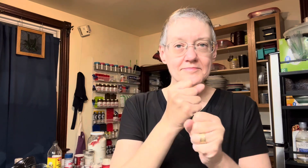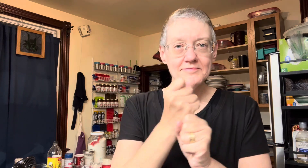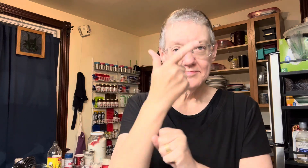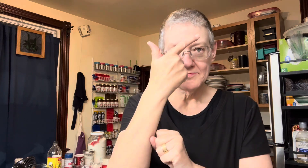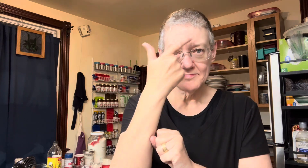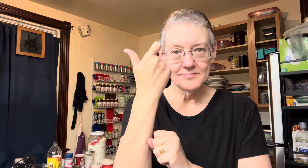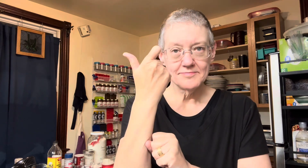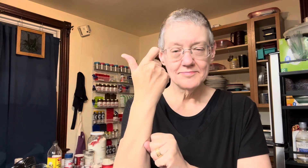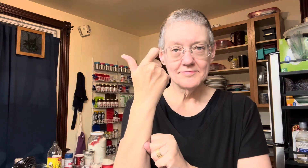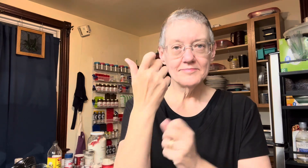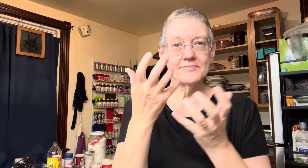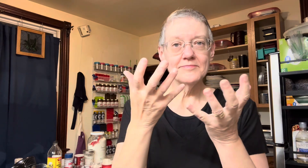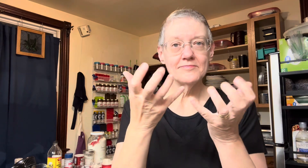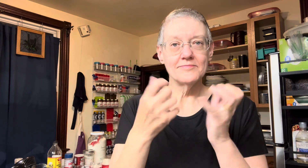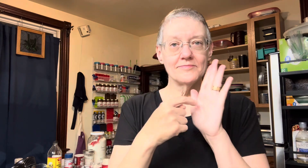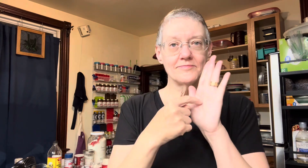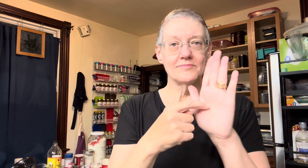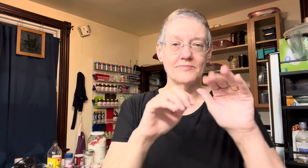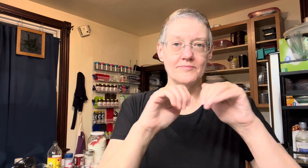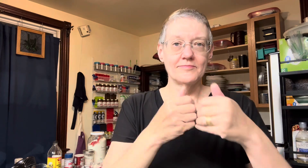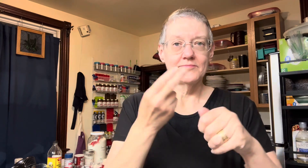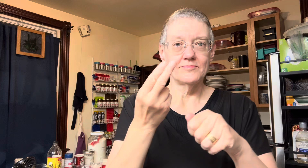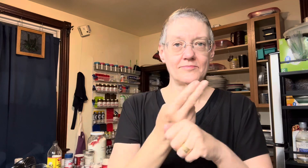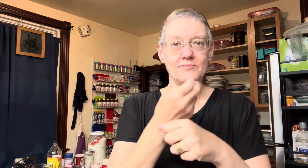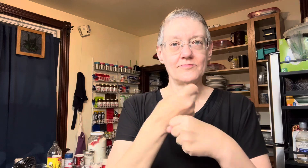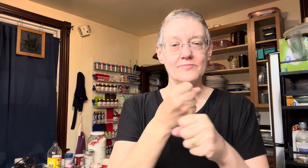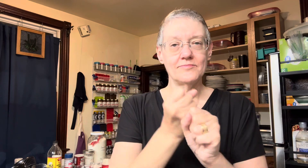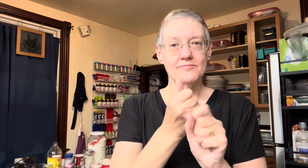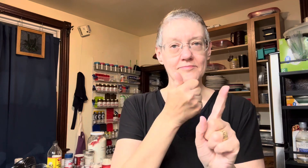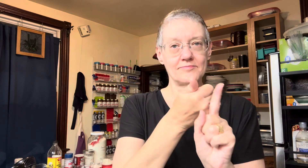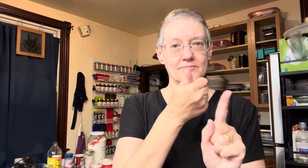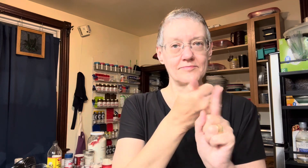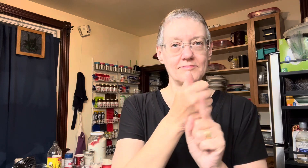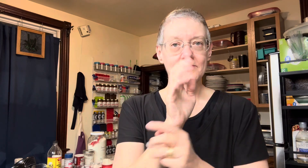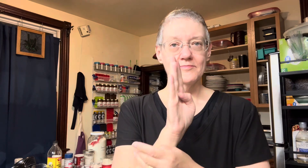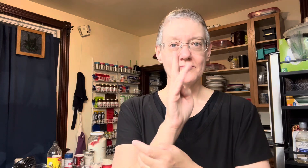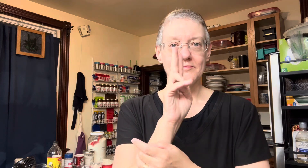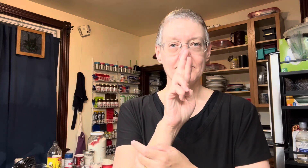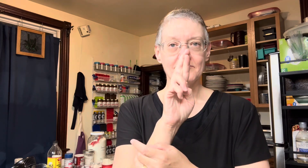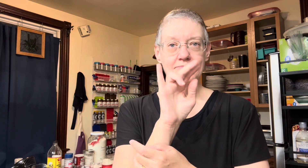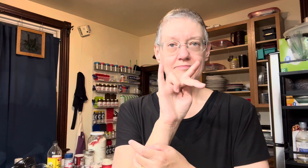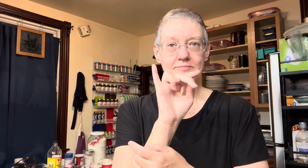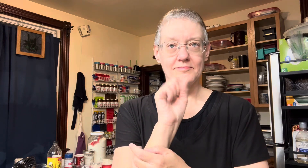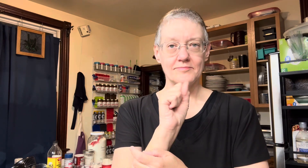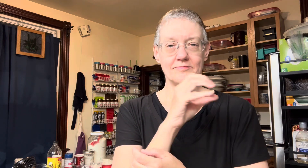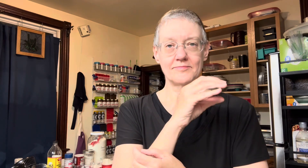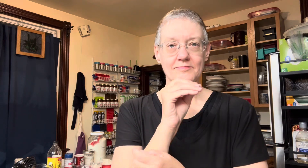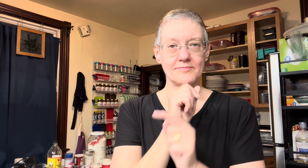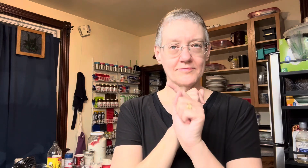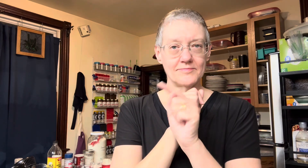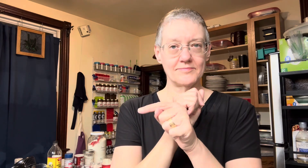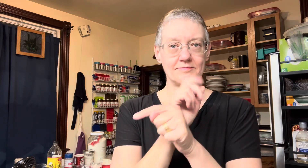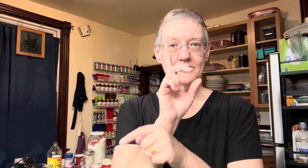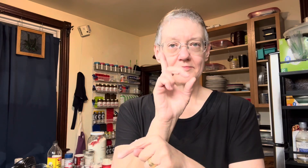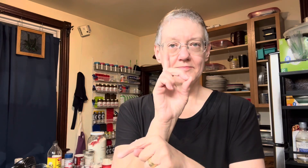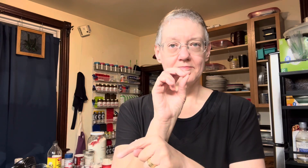which Dale prefers more than these. But I'm making this because I want to show you how to use them to make burritos, and